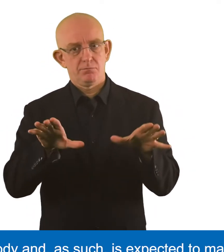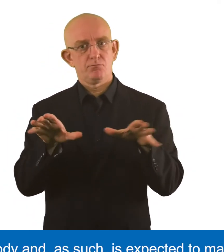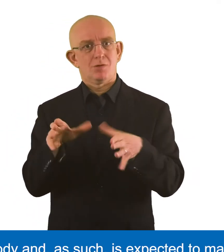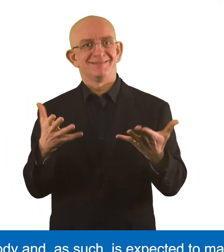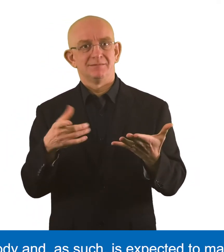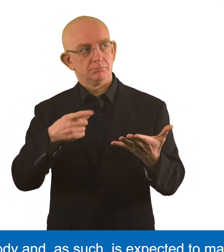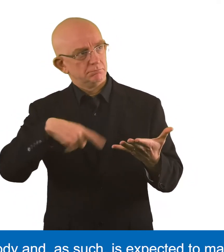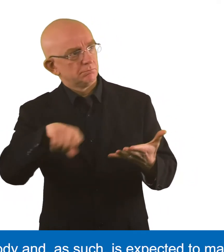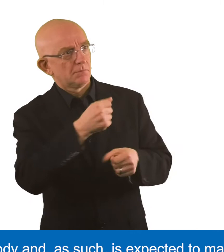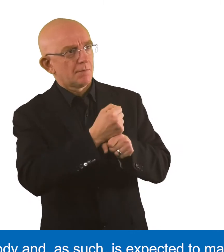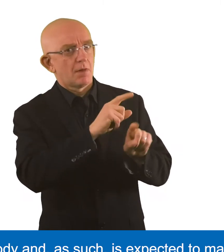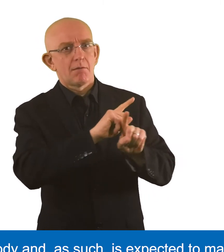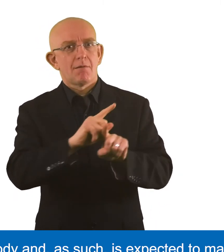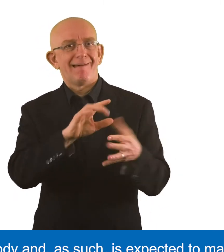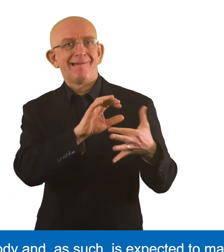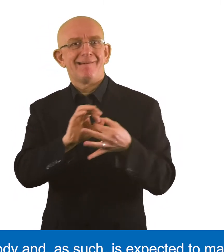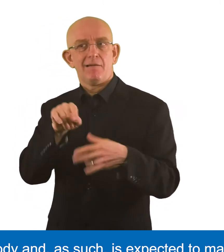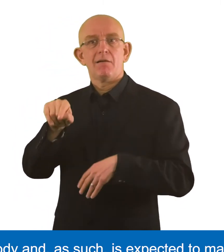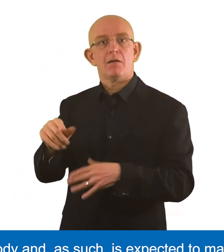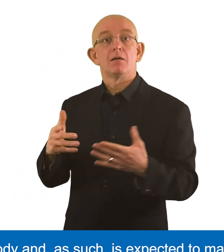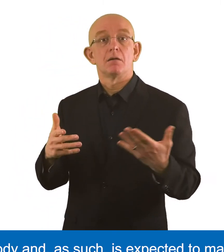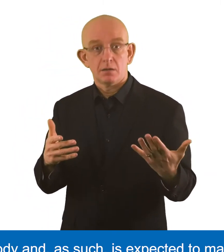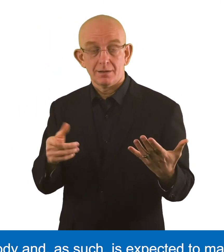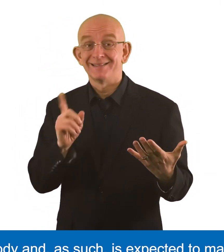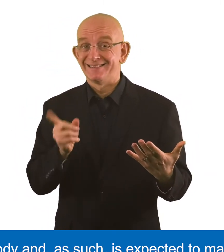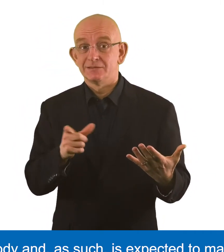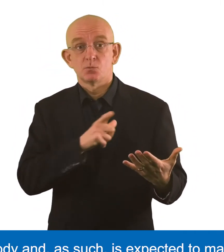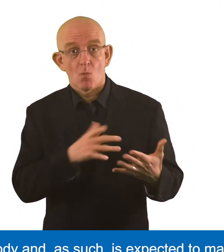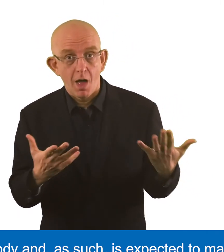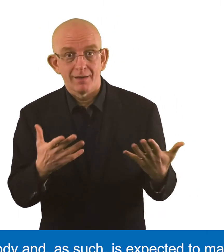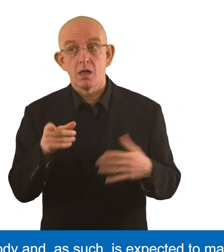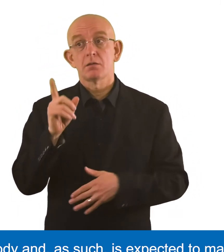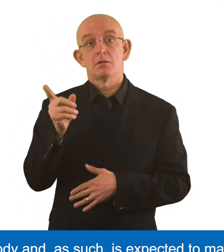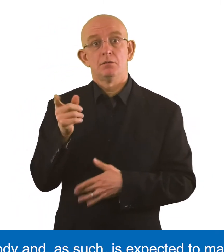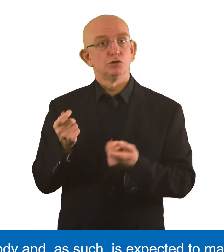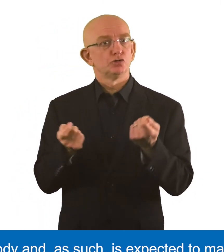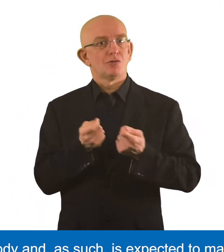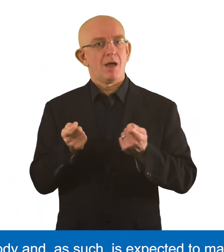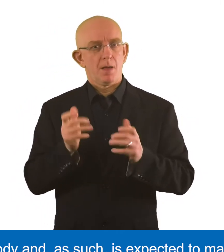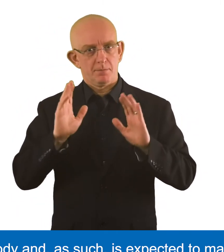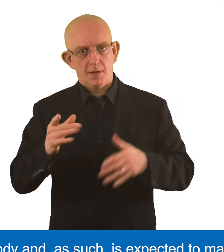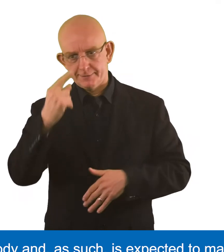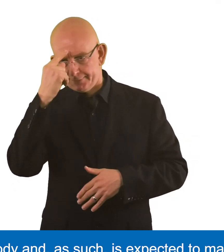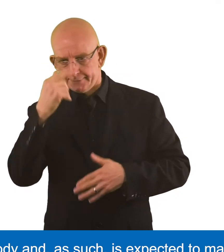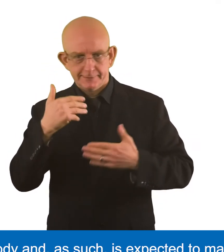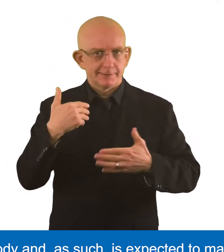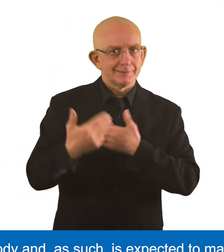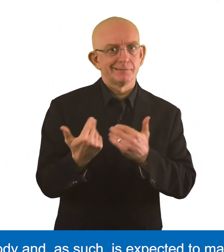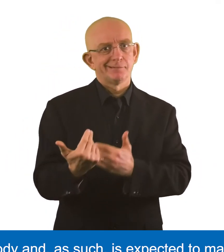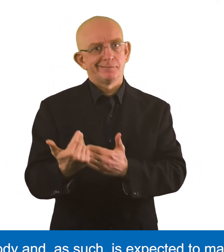The RSN is a public body and, as such, is expected to maintain a register of chairs' interests to avoid any danger